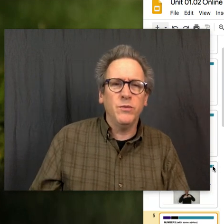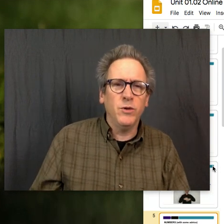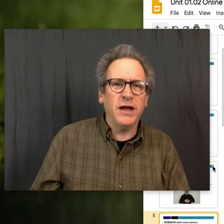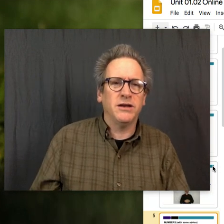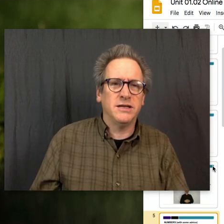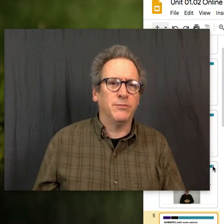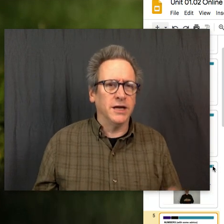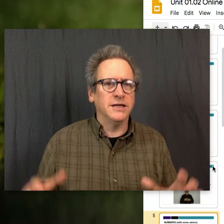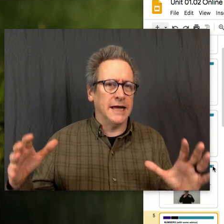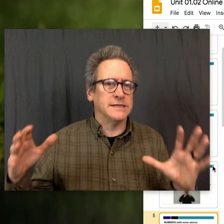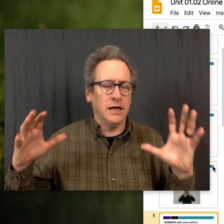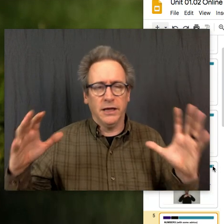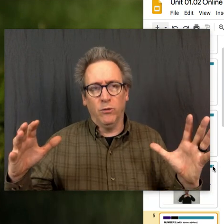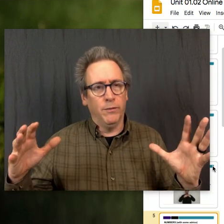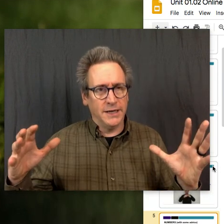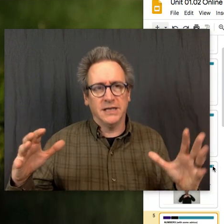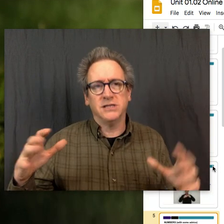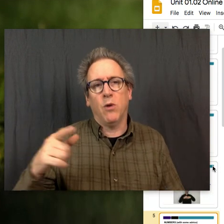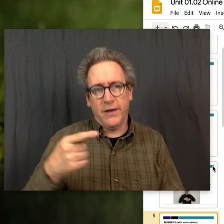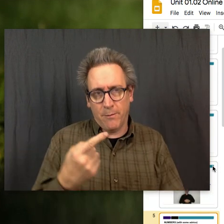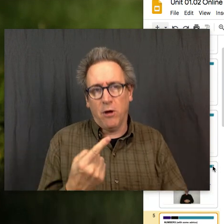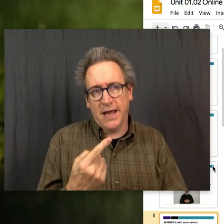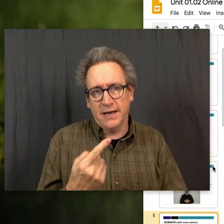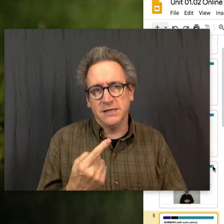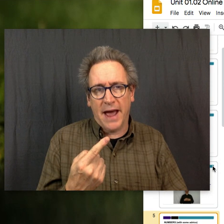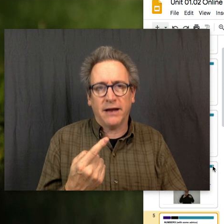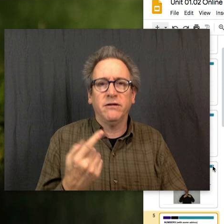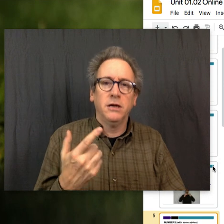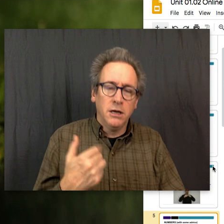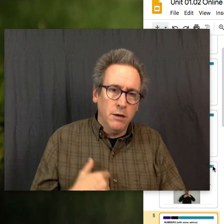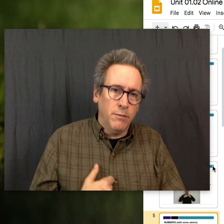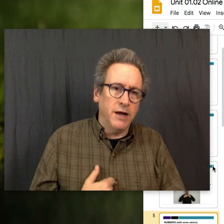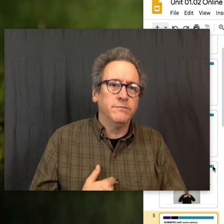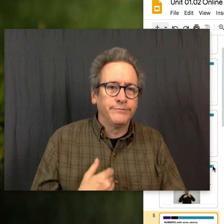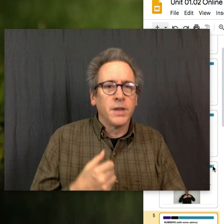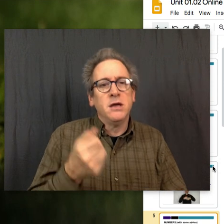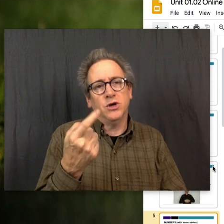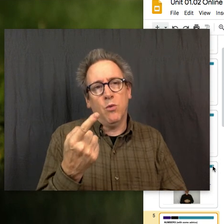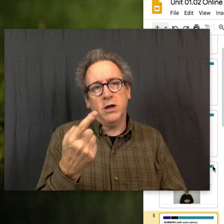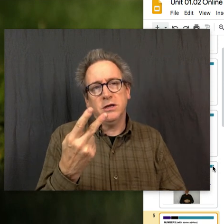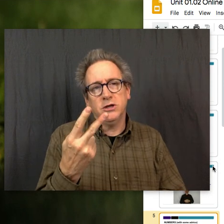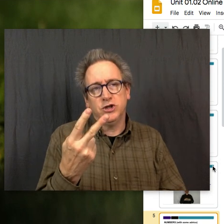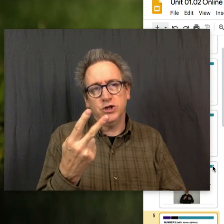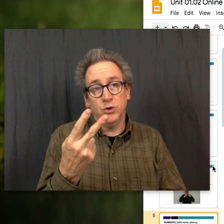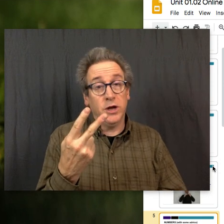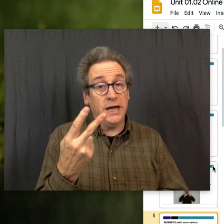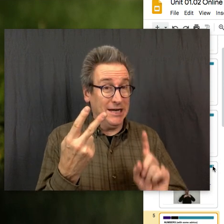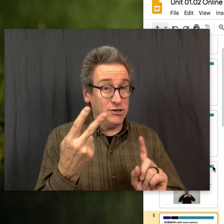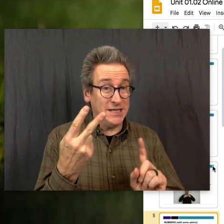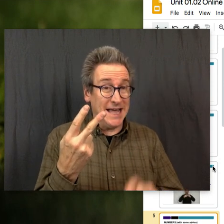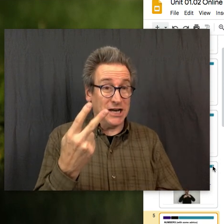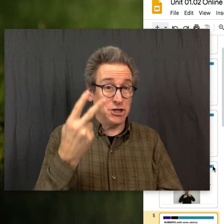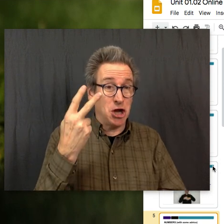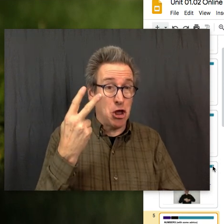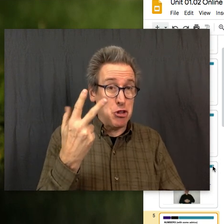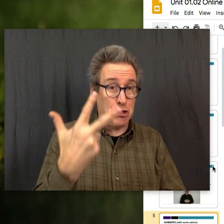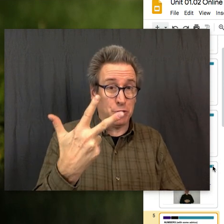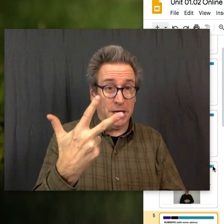When we get deeper into ASL, it will make sense why the palm of the hand is back. But so 1, 2, here's the